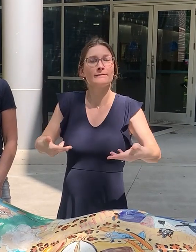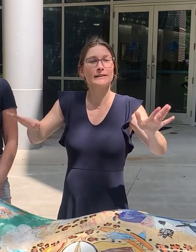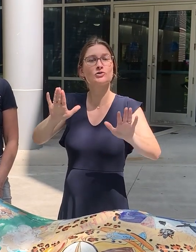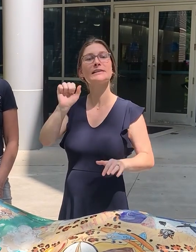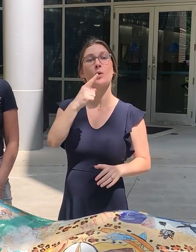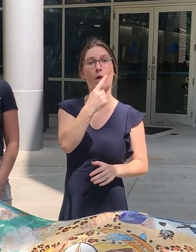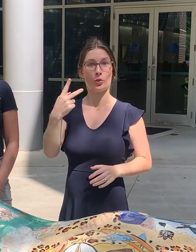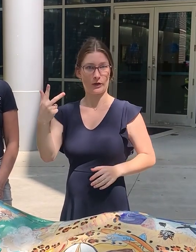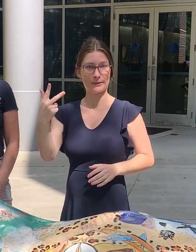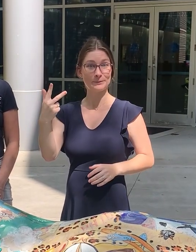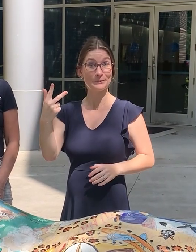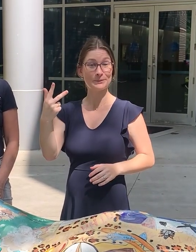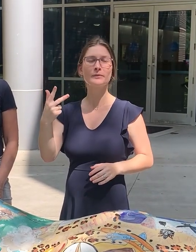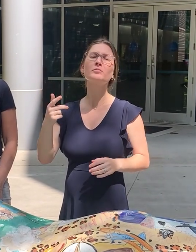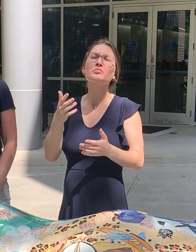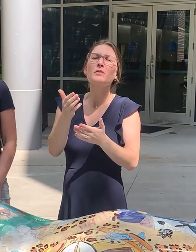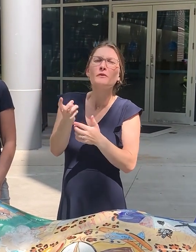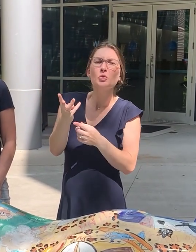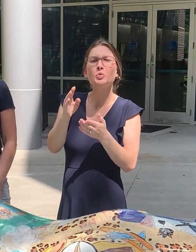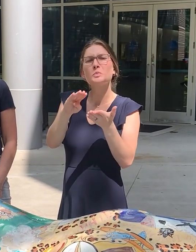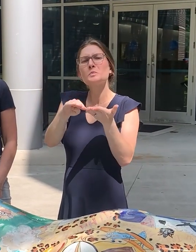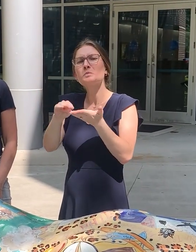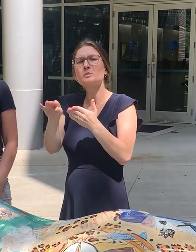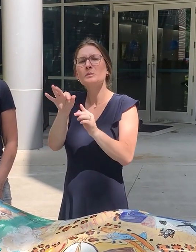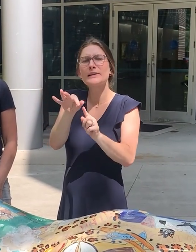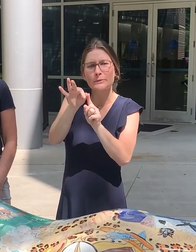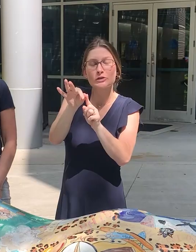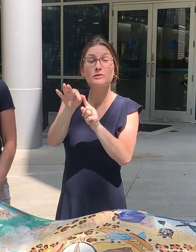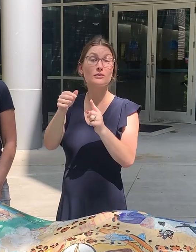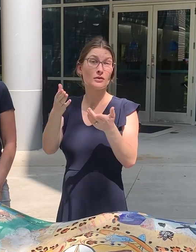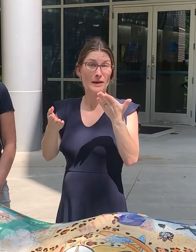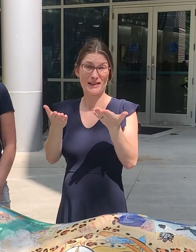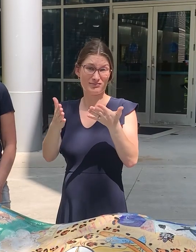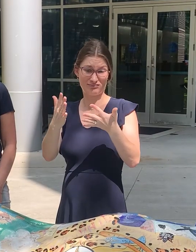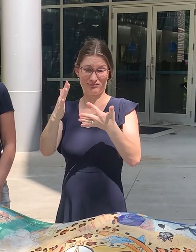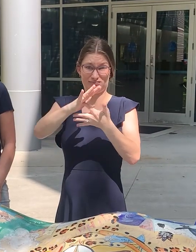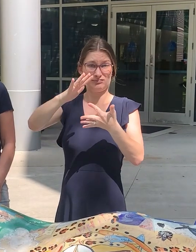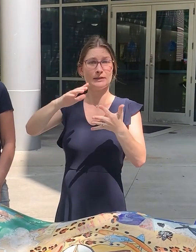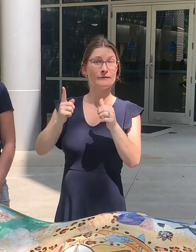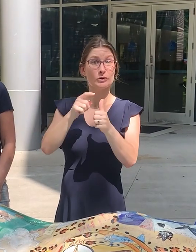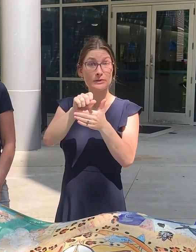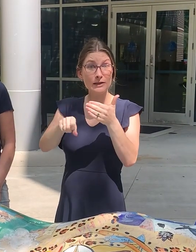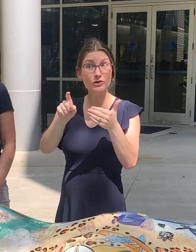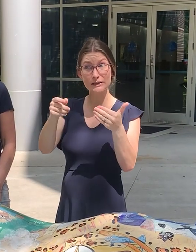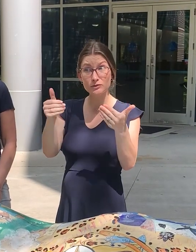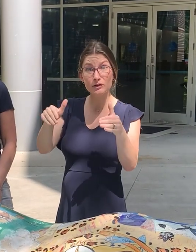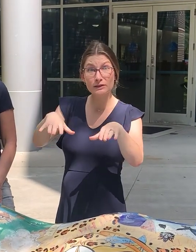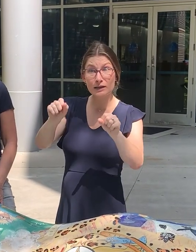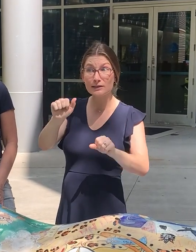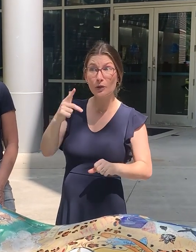3. And we do make some exceptions if you need to take ASL that first semester of the program of your junior